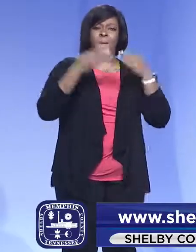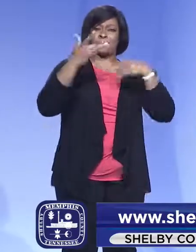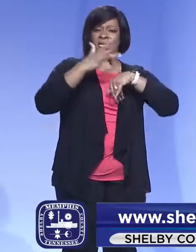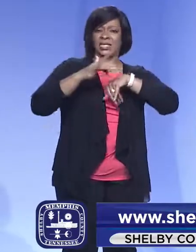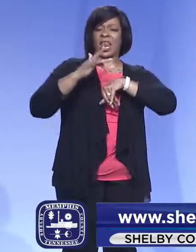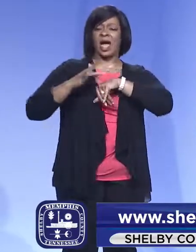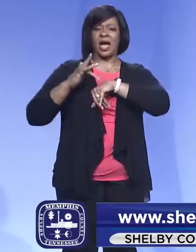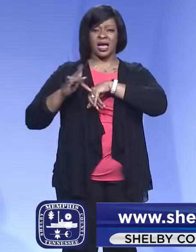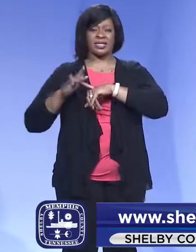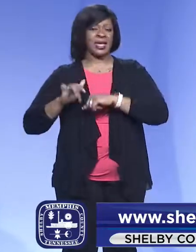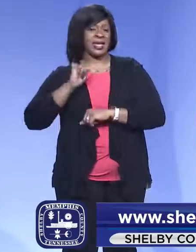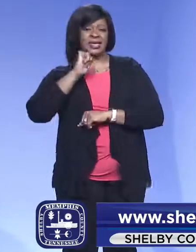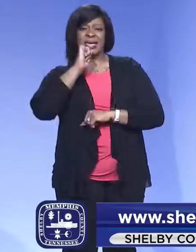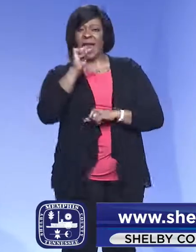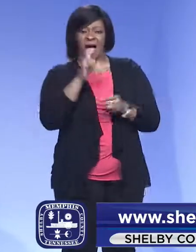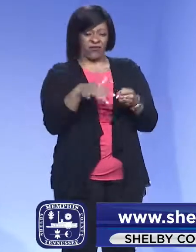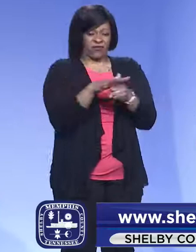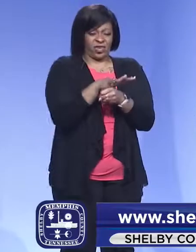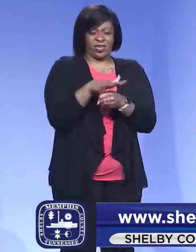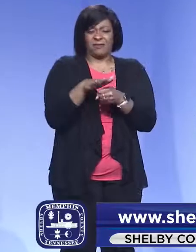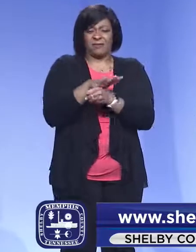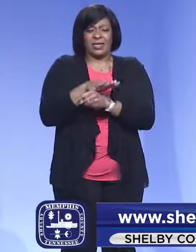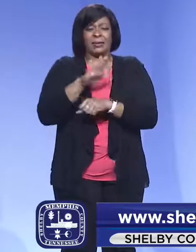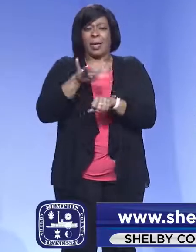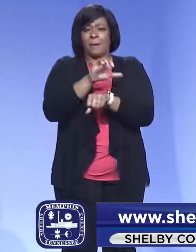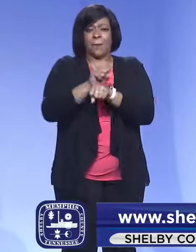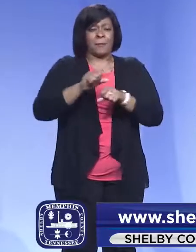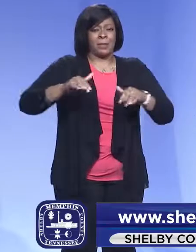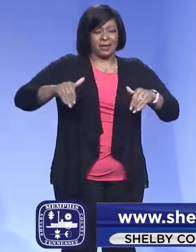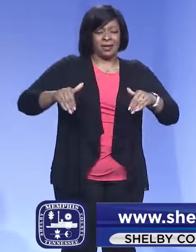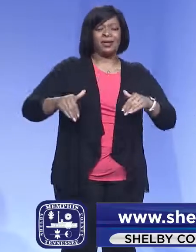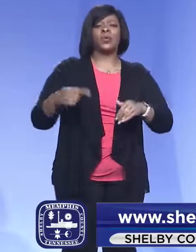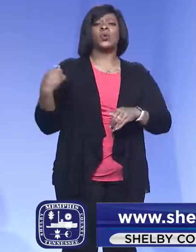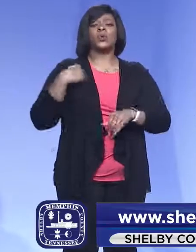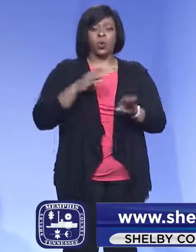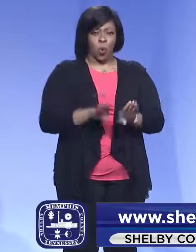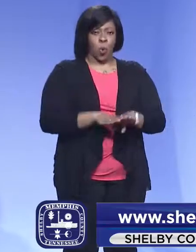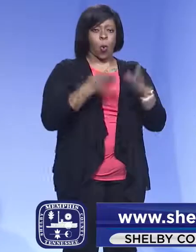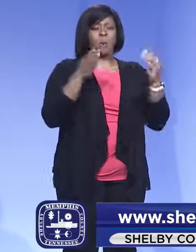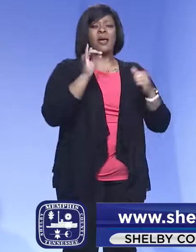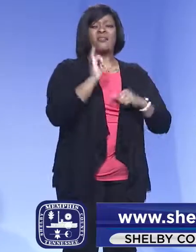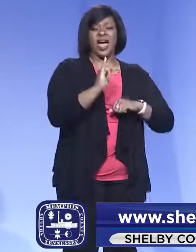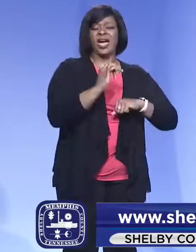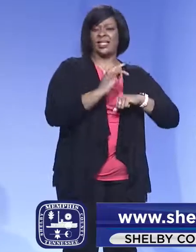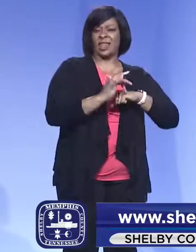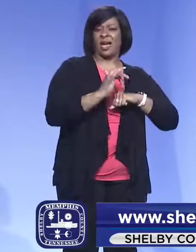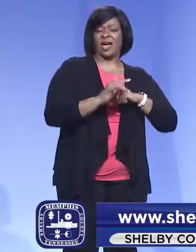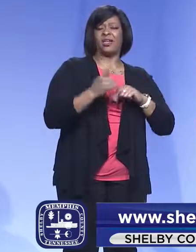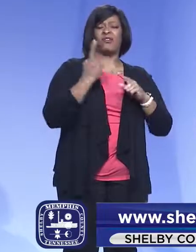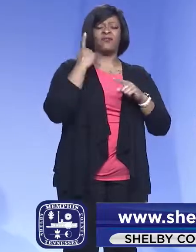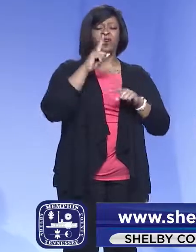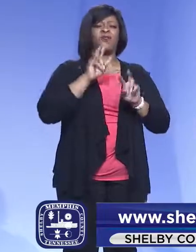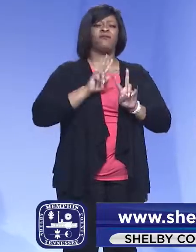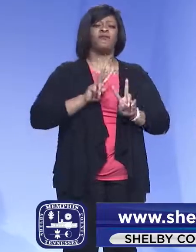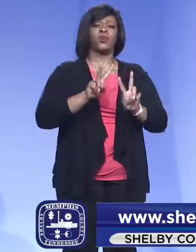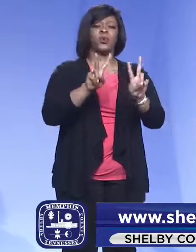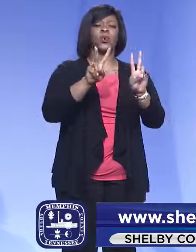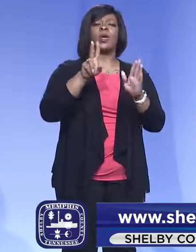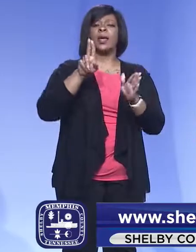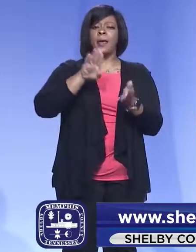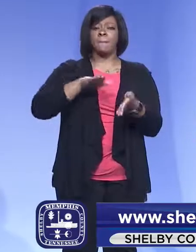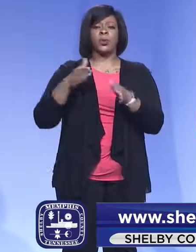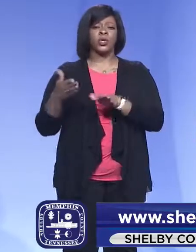slots that were not being filled by appointments. So then we did open up to funeral and mortuary